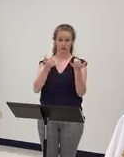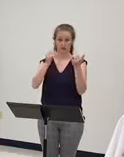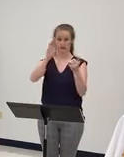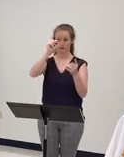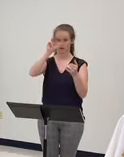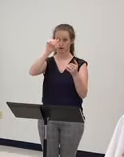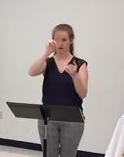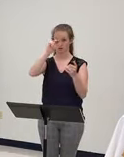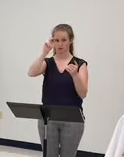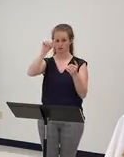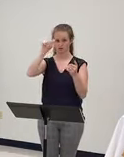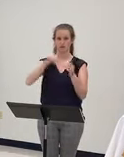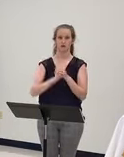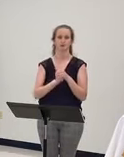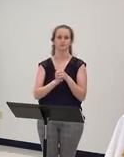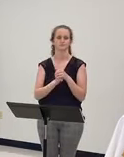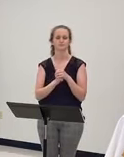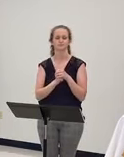reading.